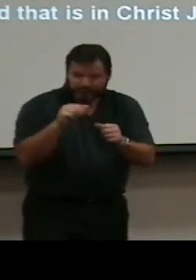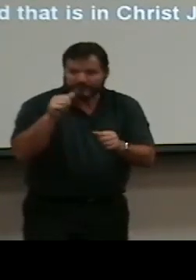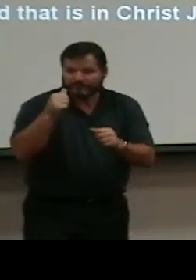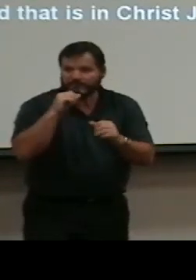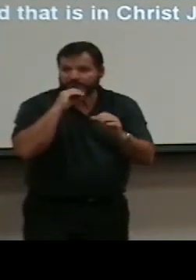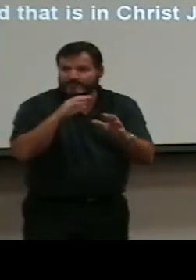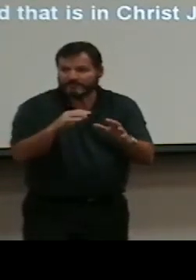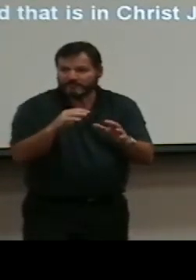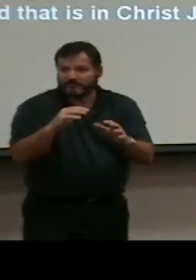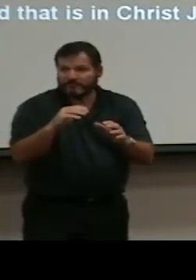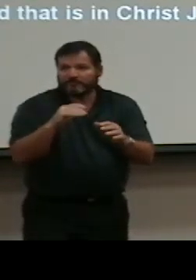on.